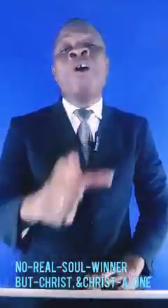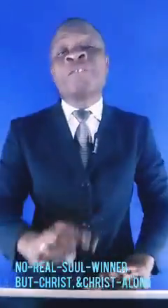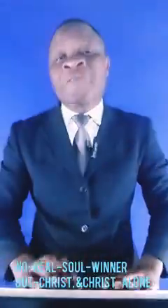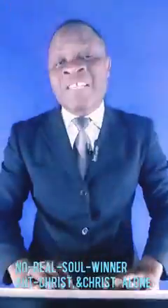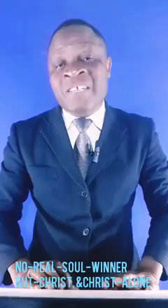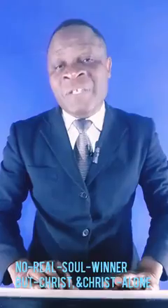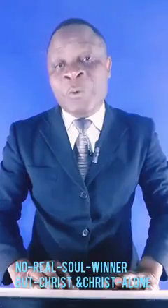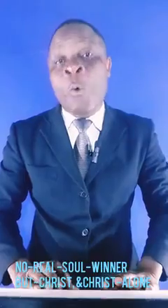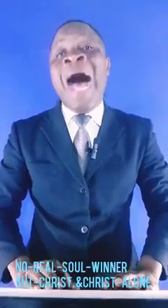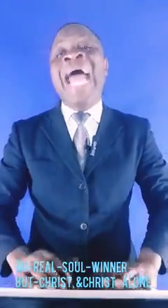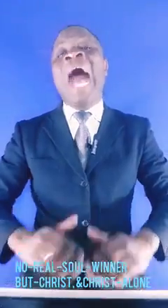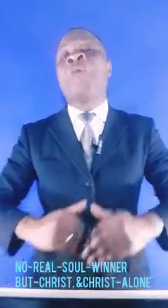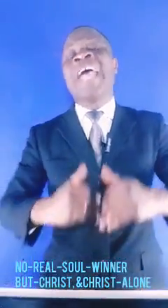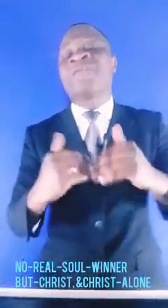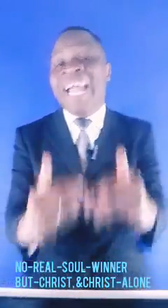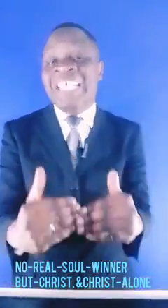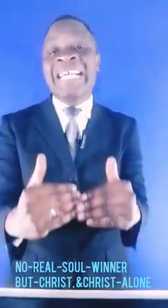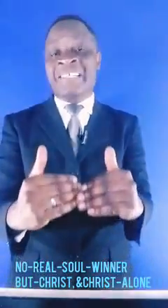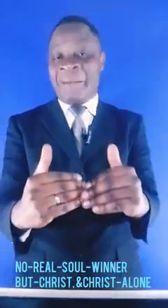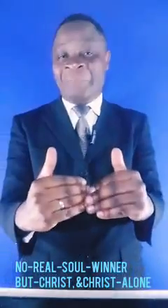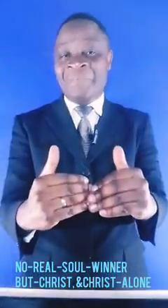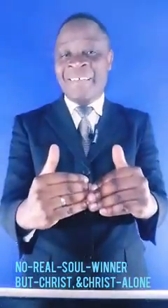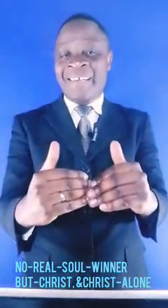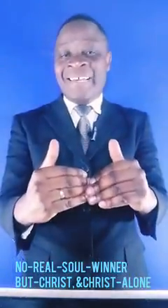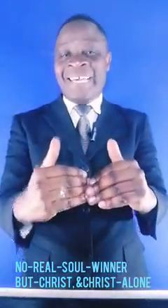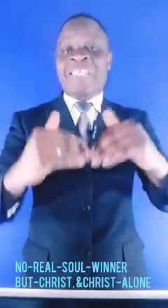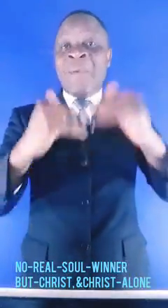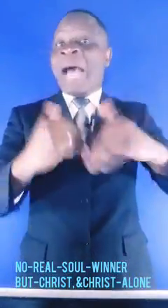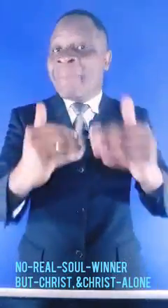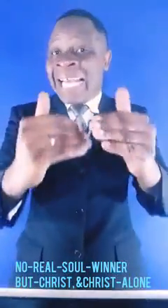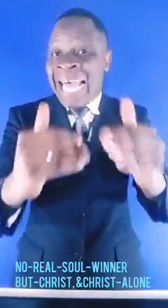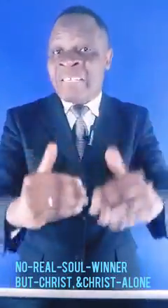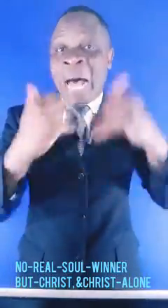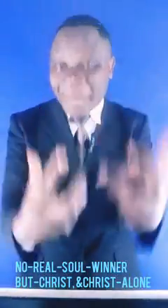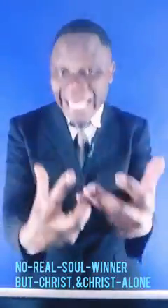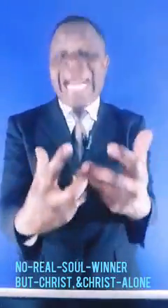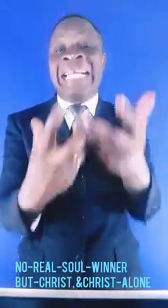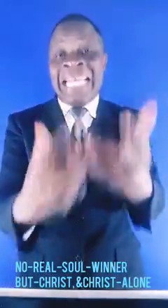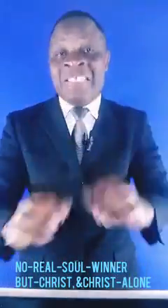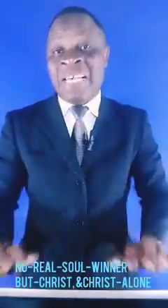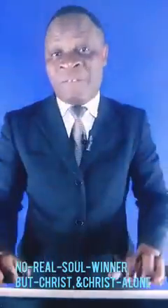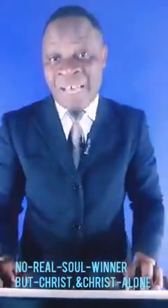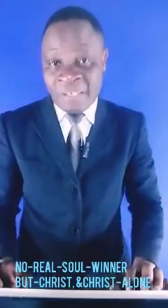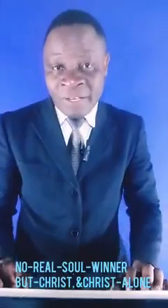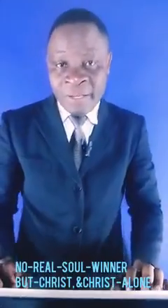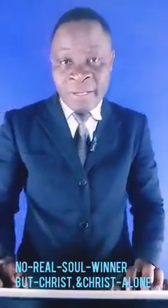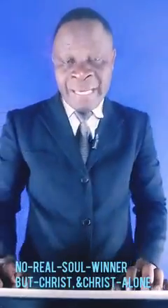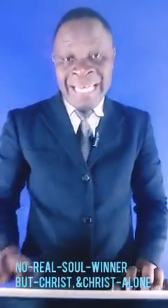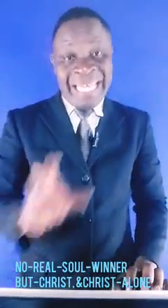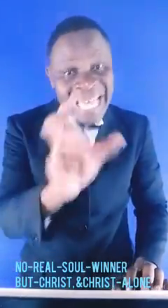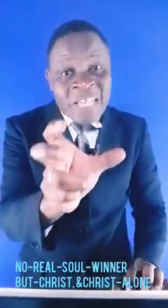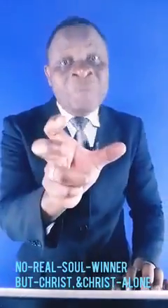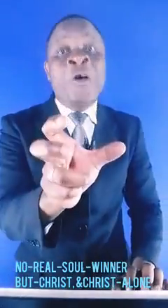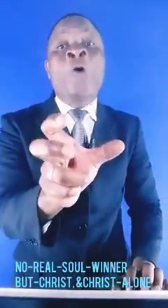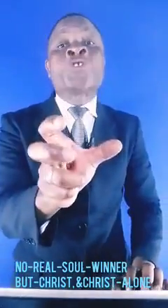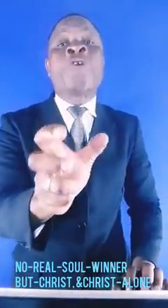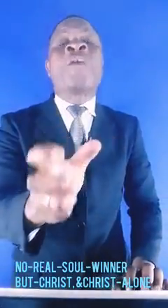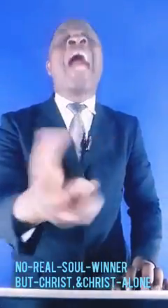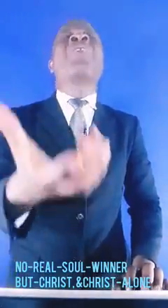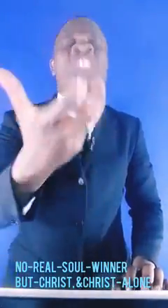the reasons why our evangelism is becoming less appealing and less effective, it is because of our